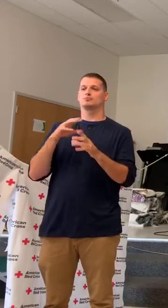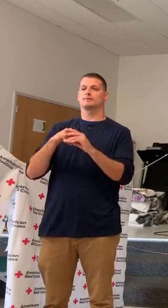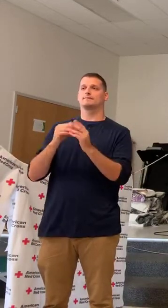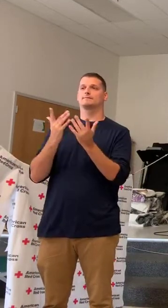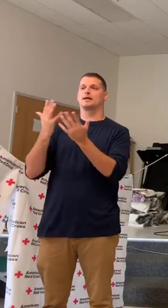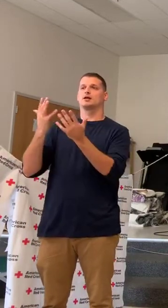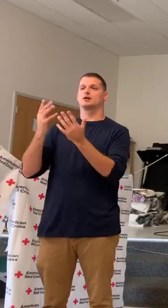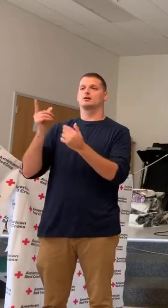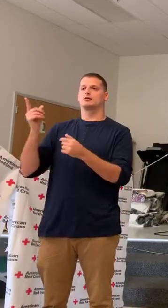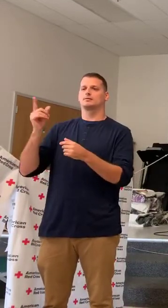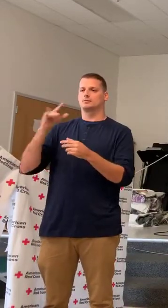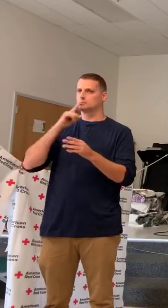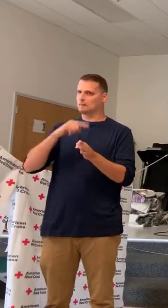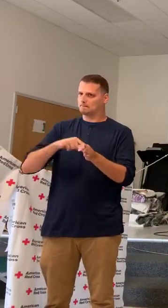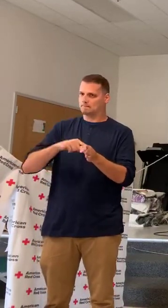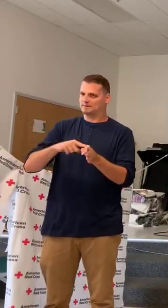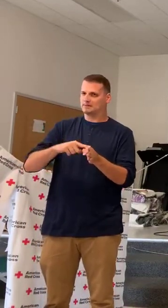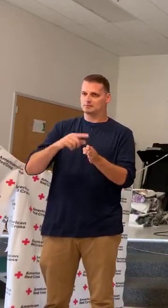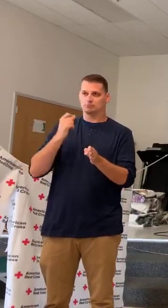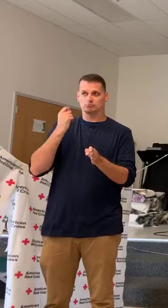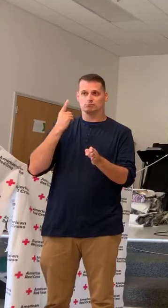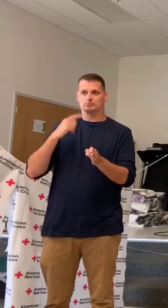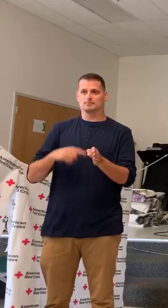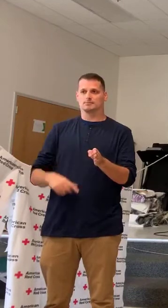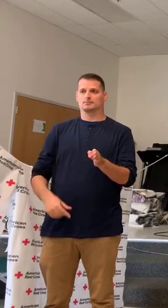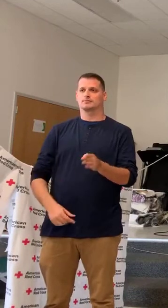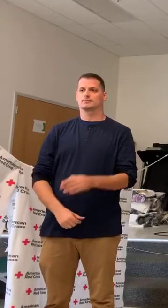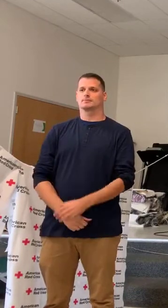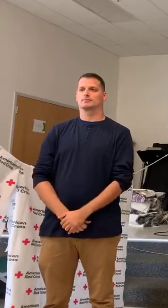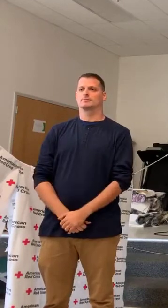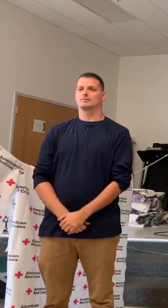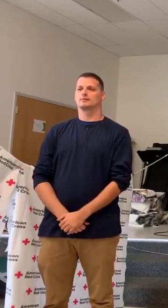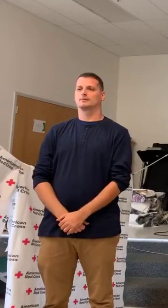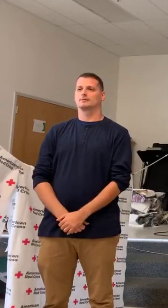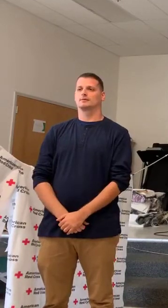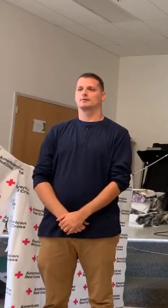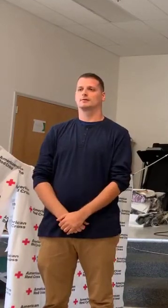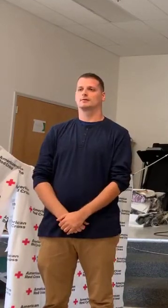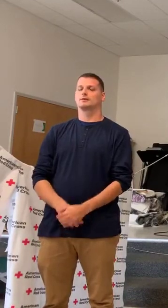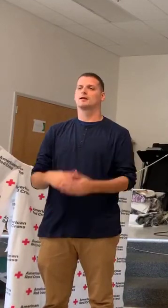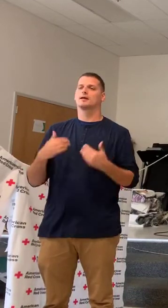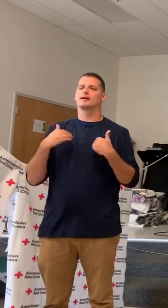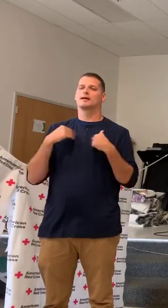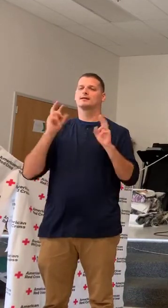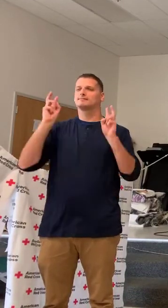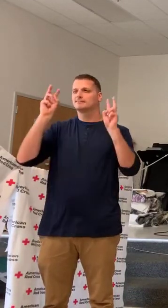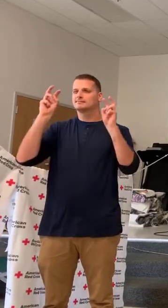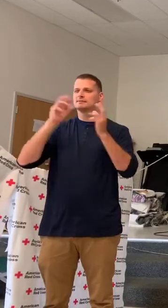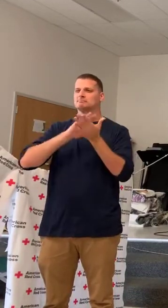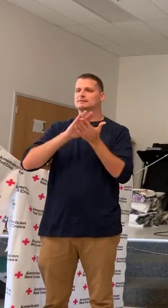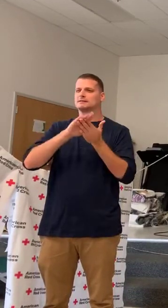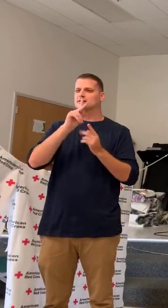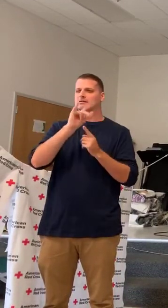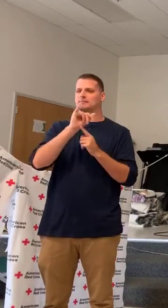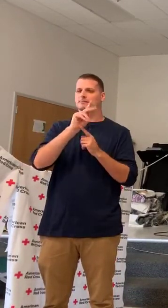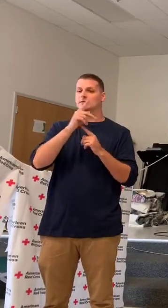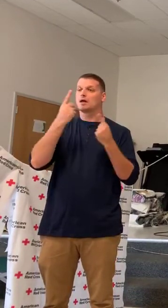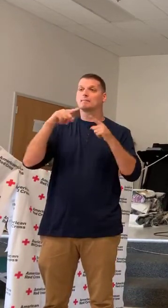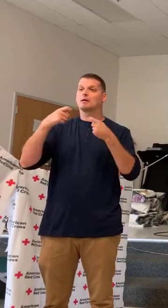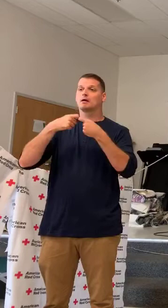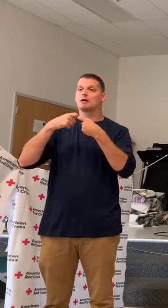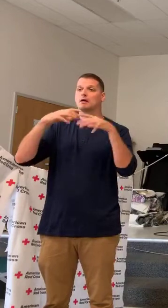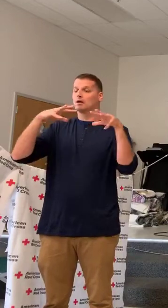cleanup kits, that's a standard part of having a freezer that got unplugged, and gosh darn it, it breaks your heart, and there's